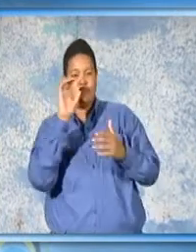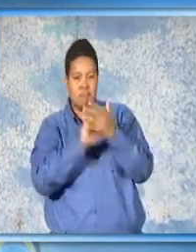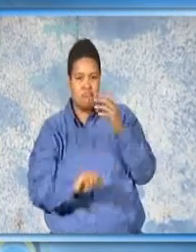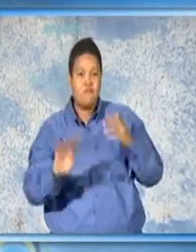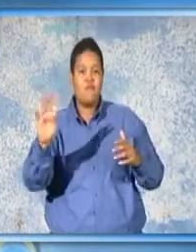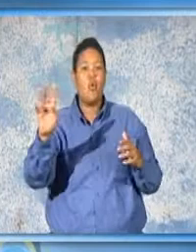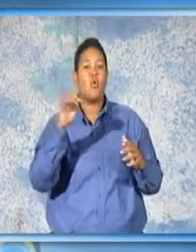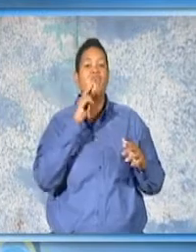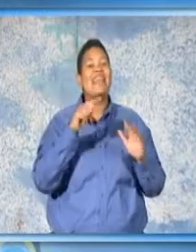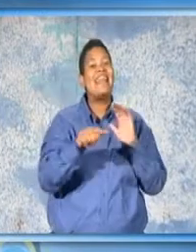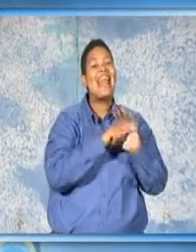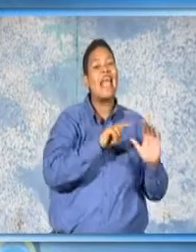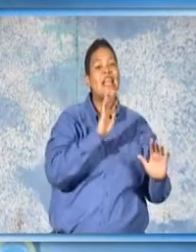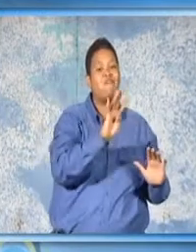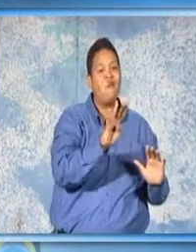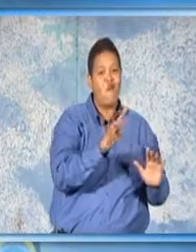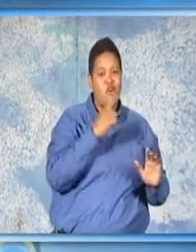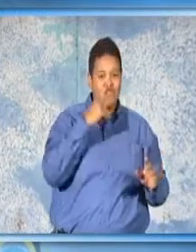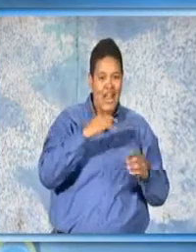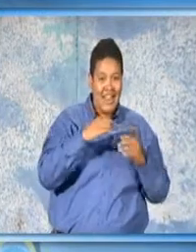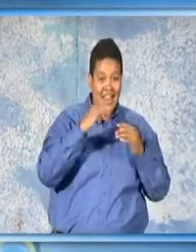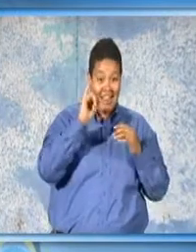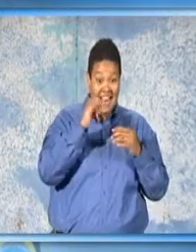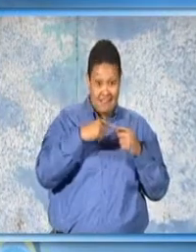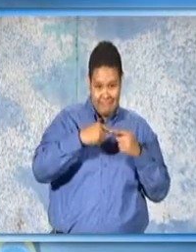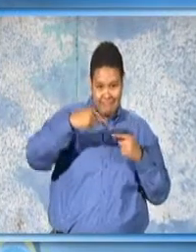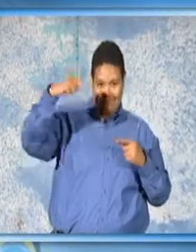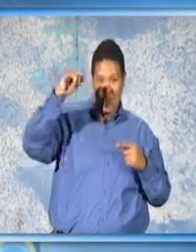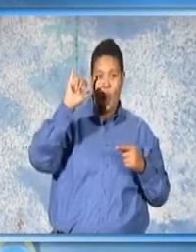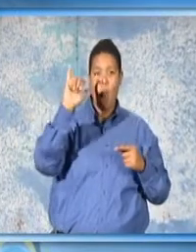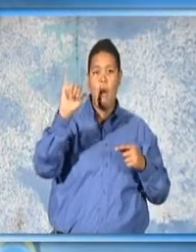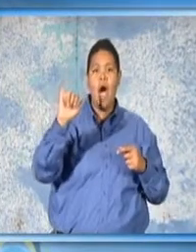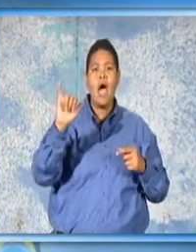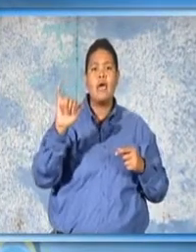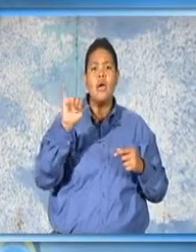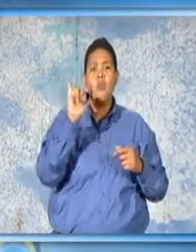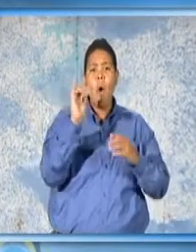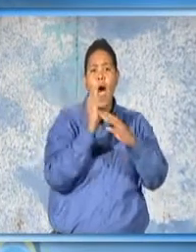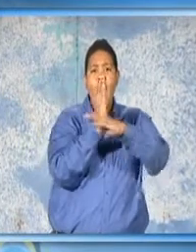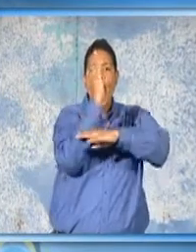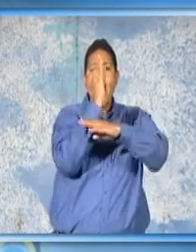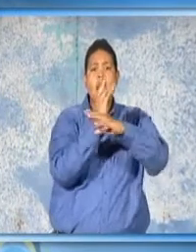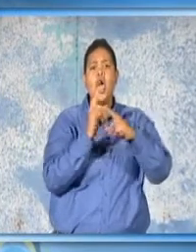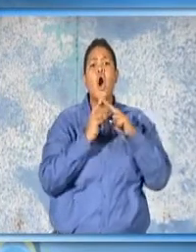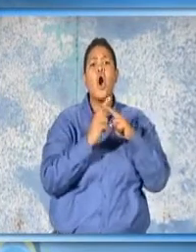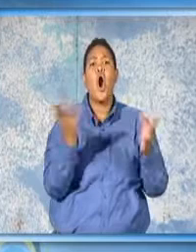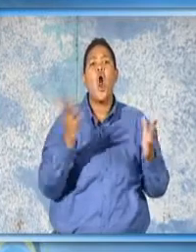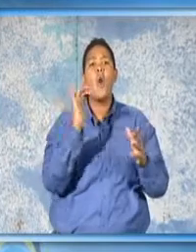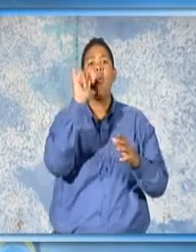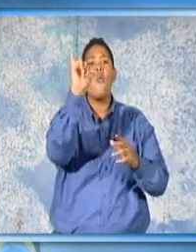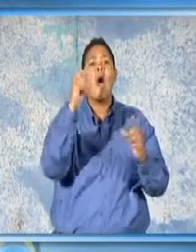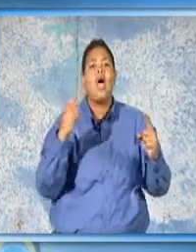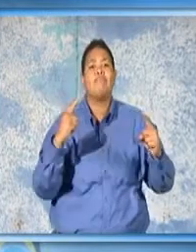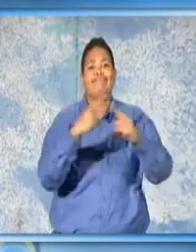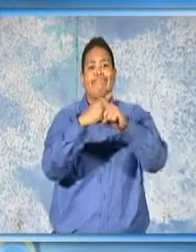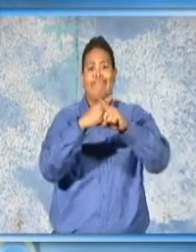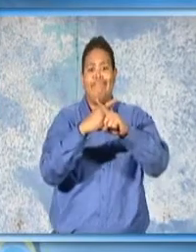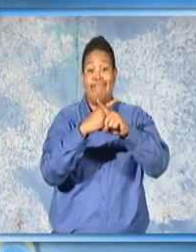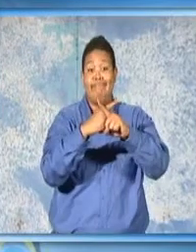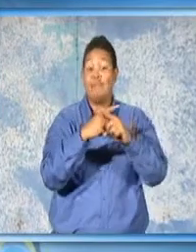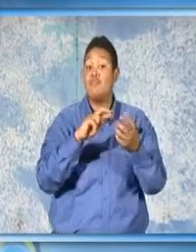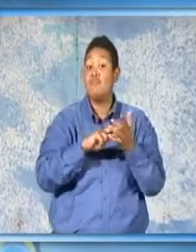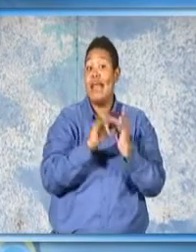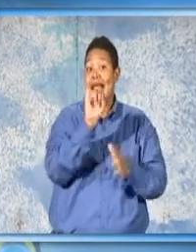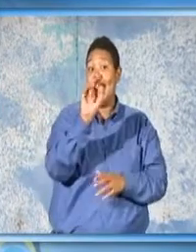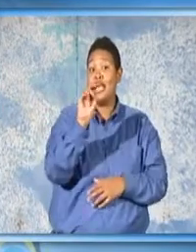at negative 4. The point where the line crosses the y-axis is called the y-intercept. It is